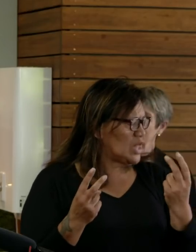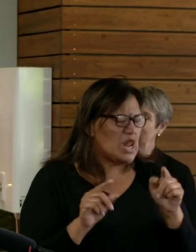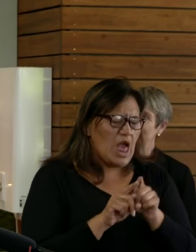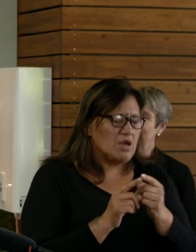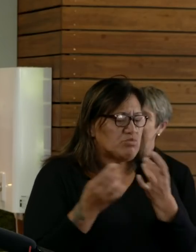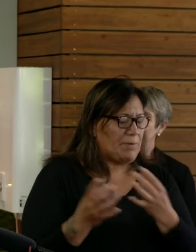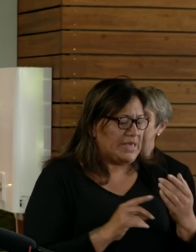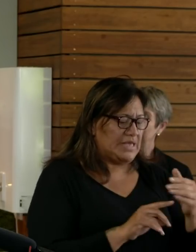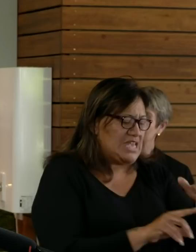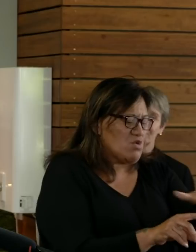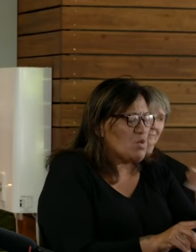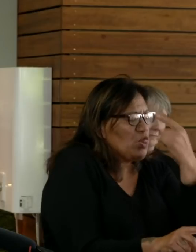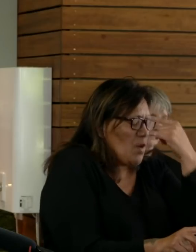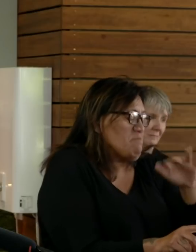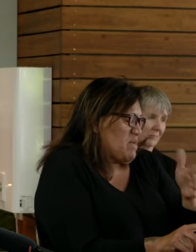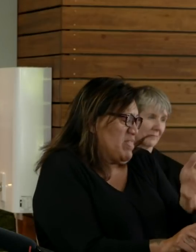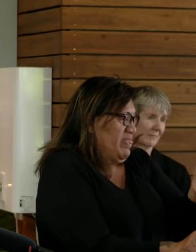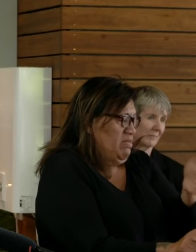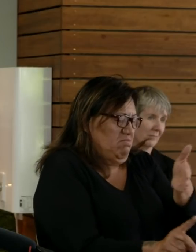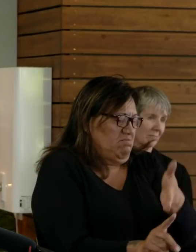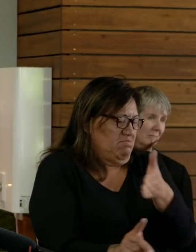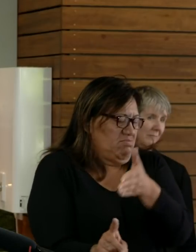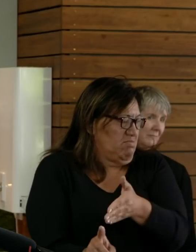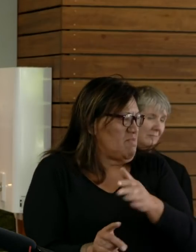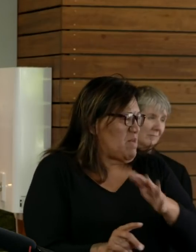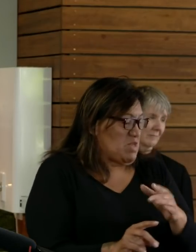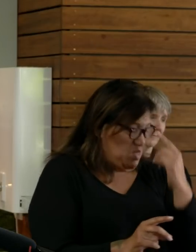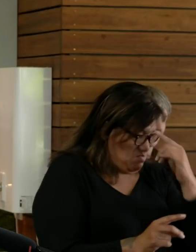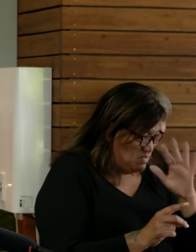prepared zones where we thought there might be some